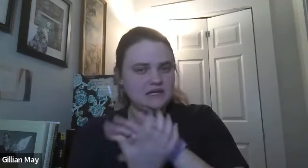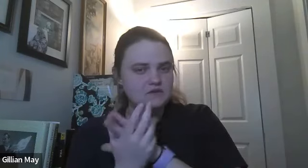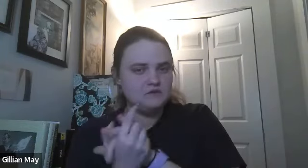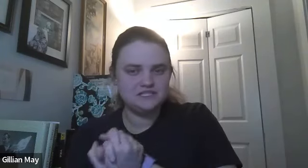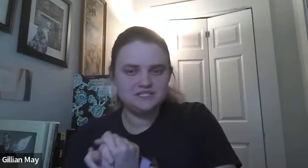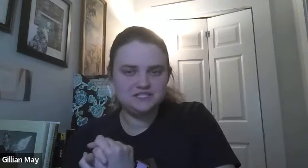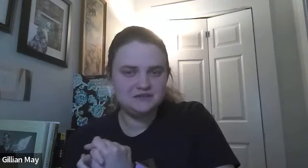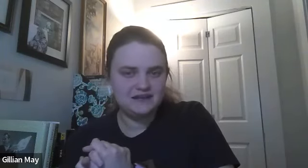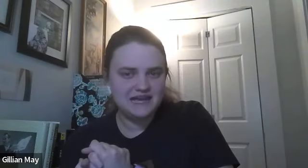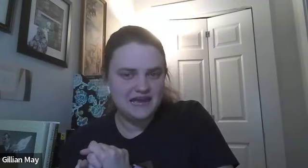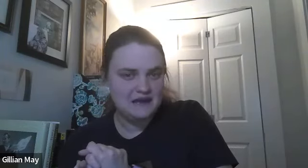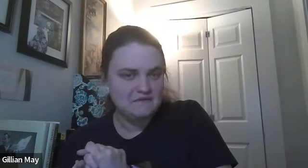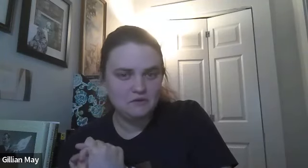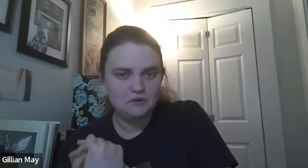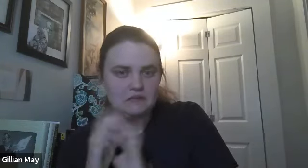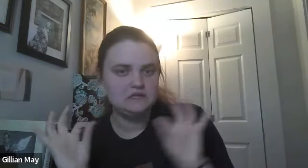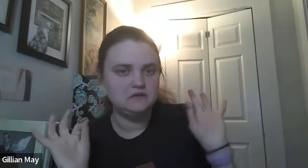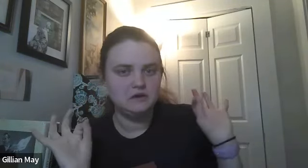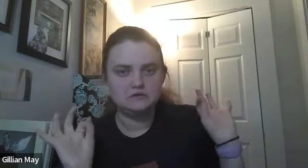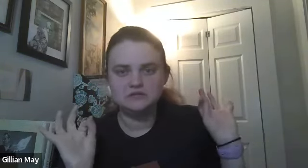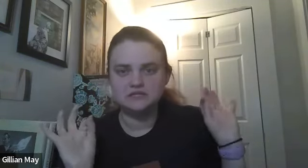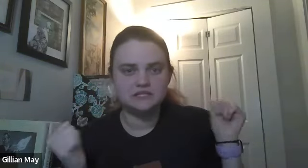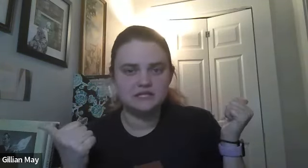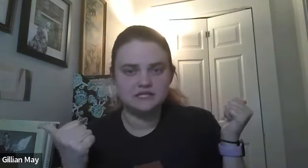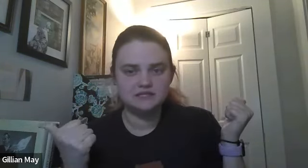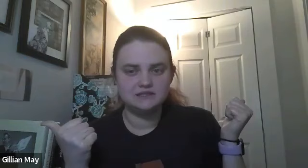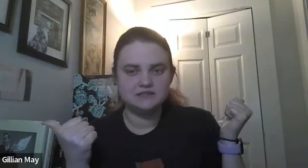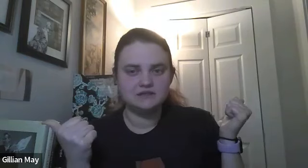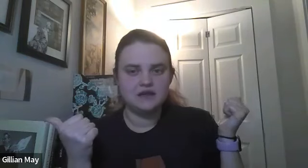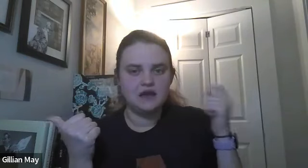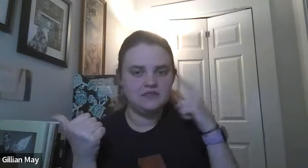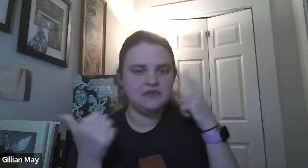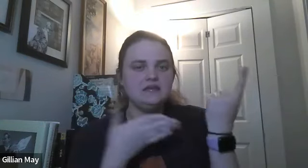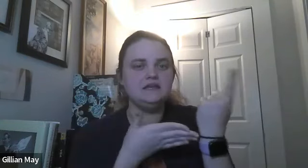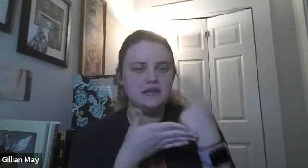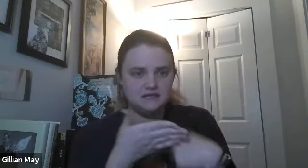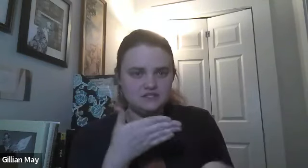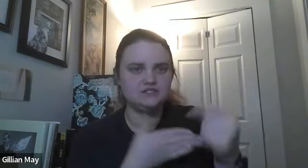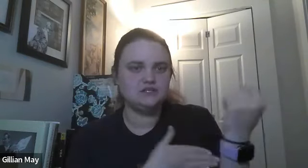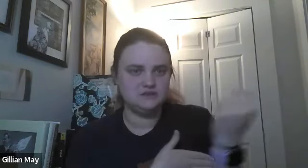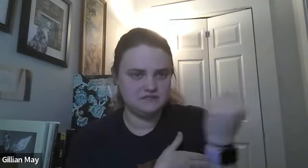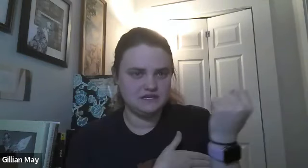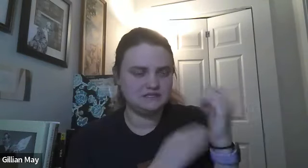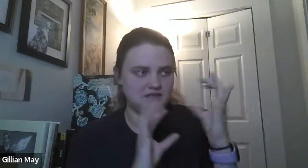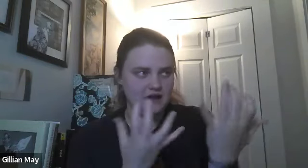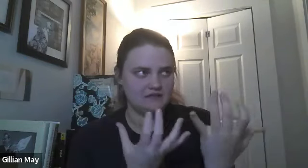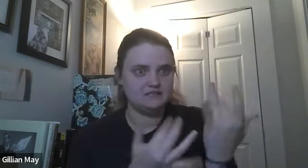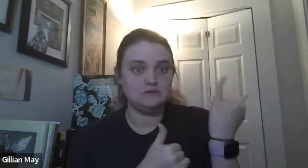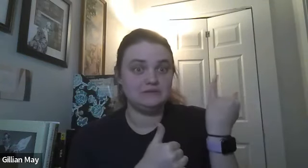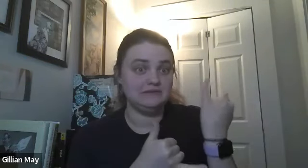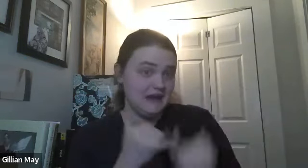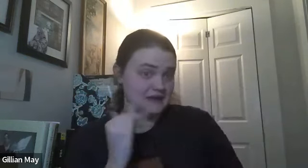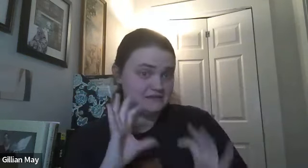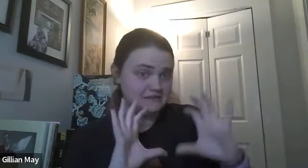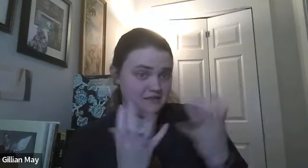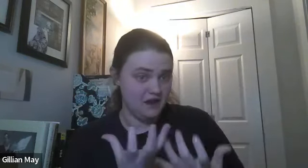other questions you guys have or are we y'all good? I think next Tuesday's class is our last